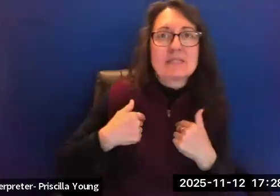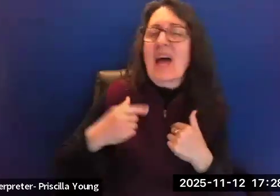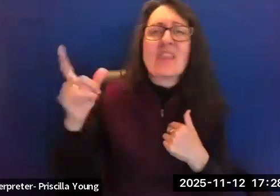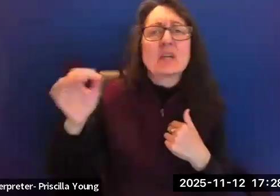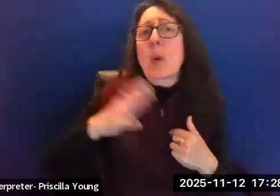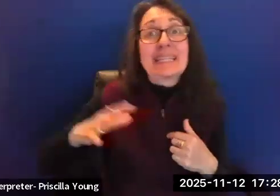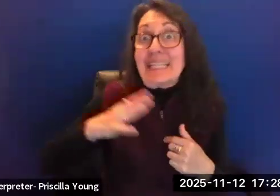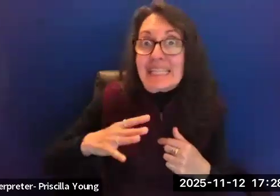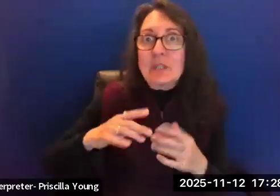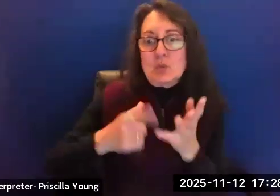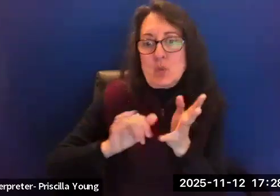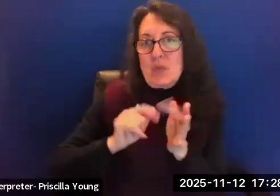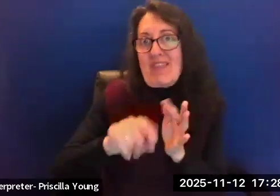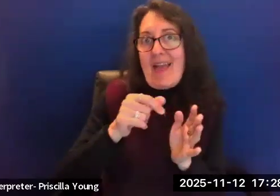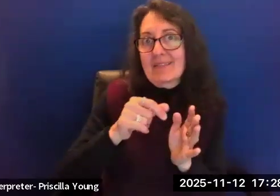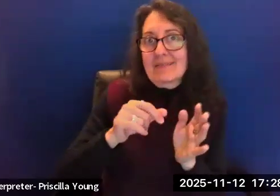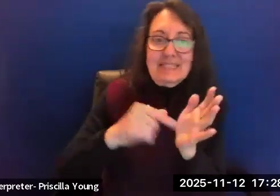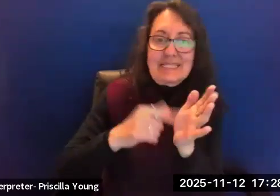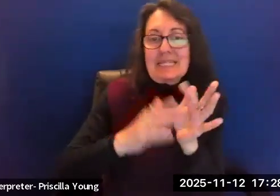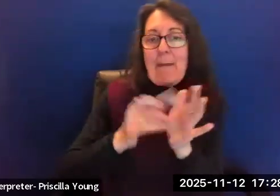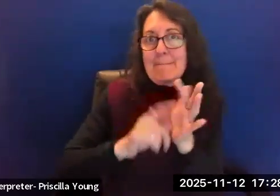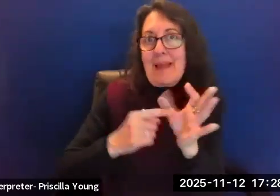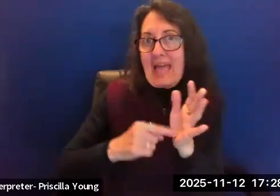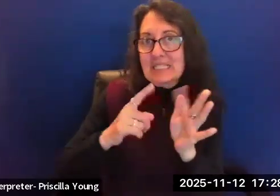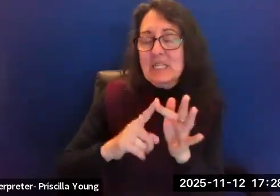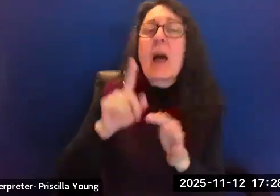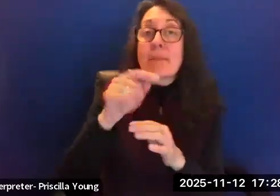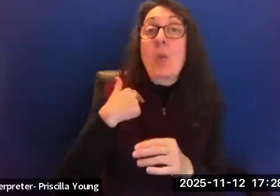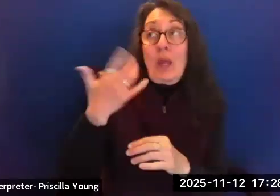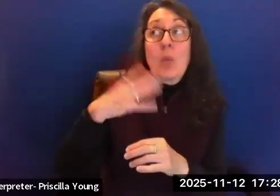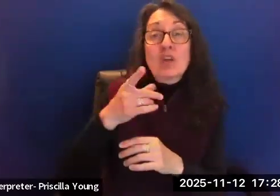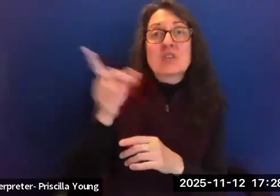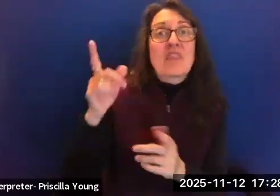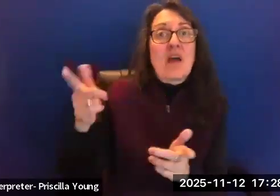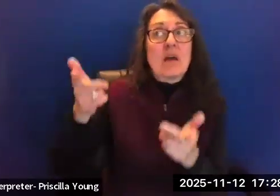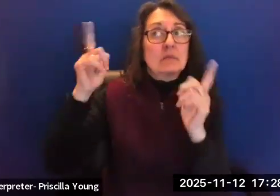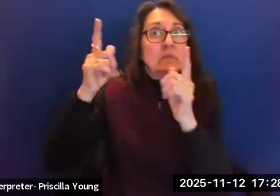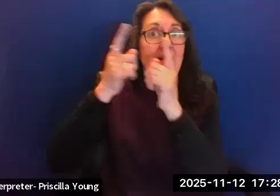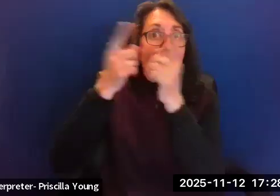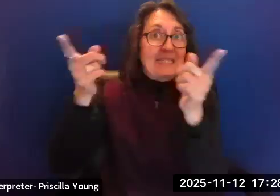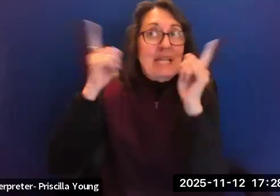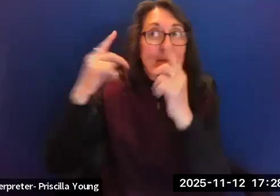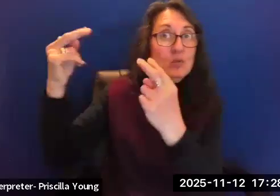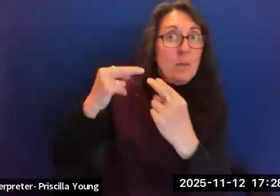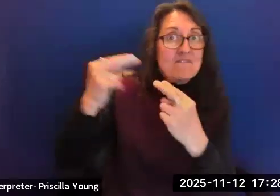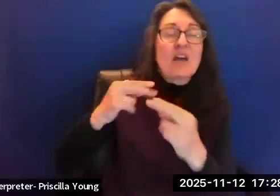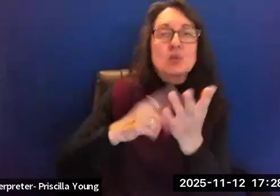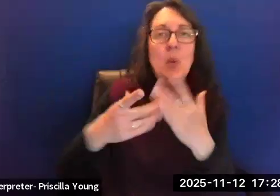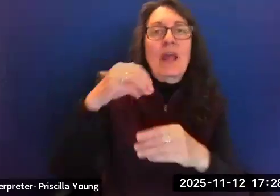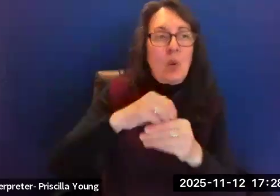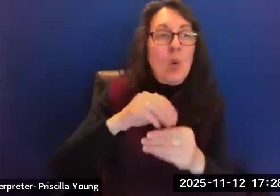write their letter of support, but we do want them to include each of the points that's listed in that template in their